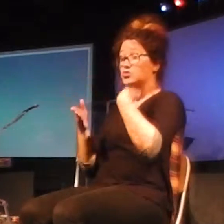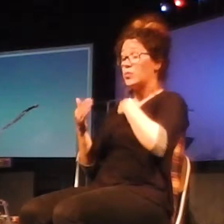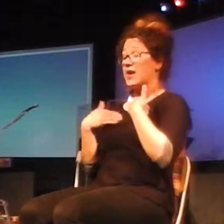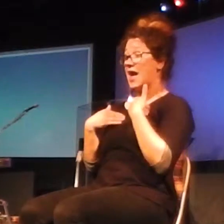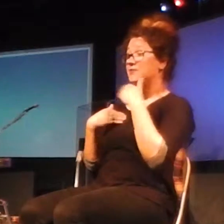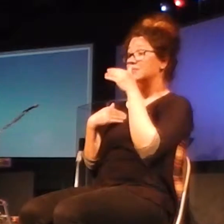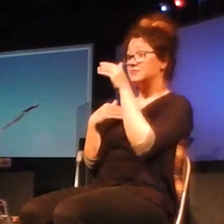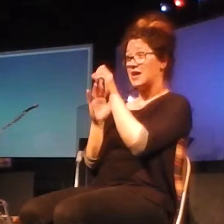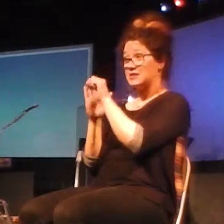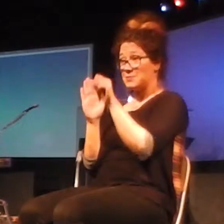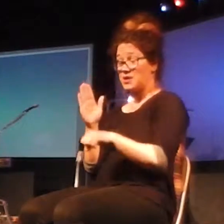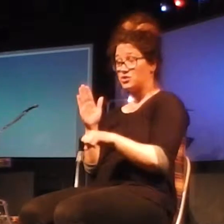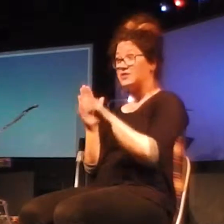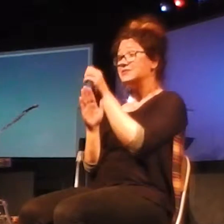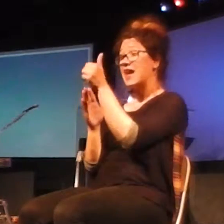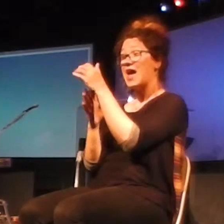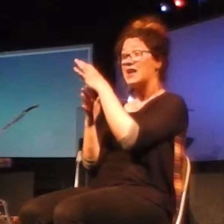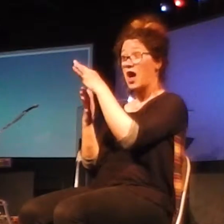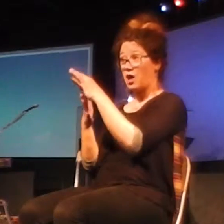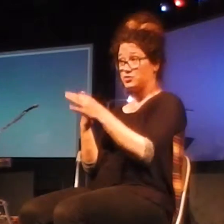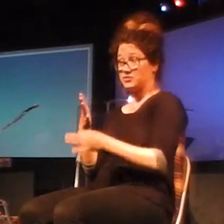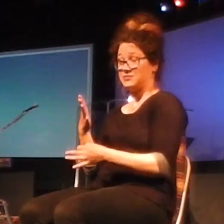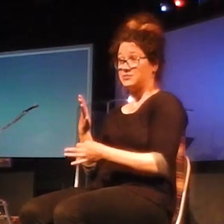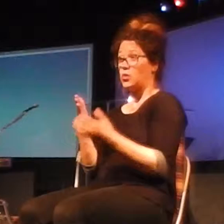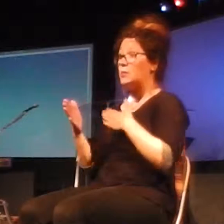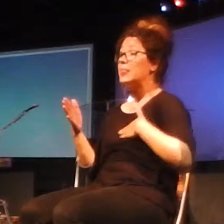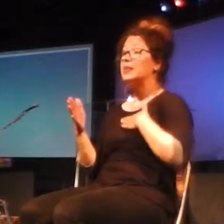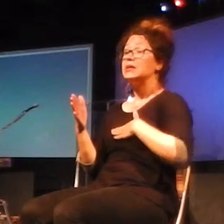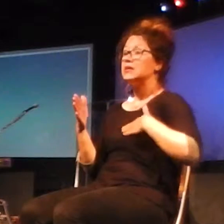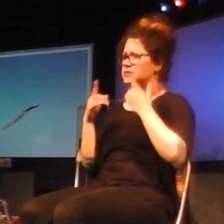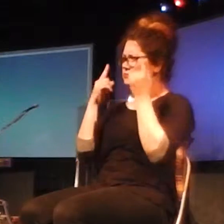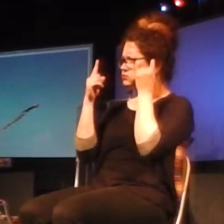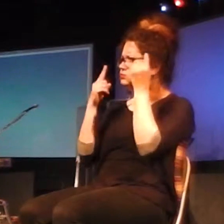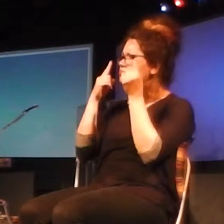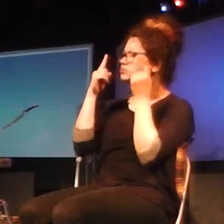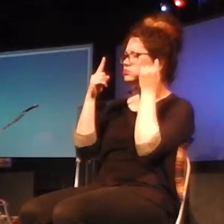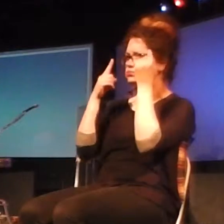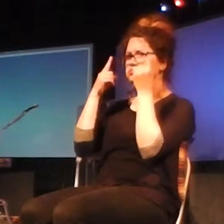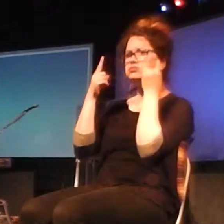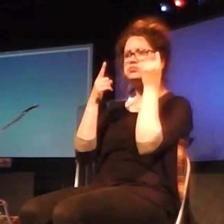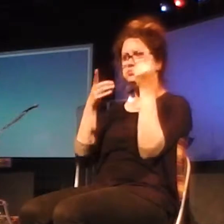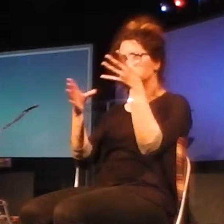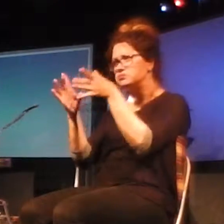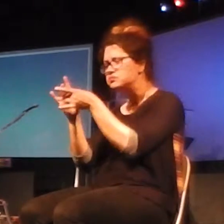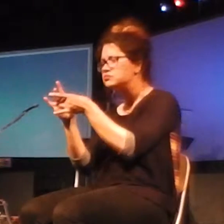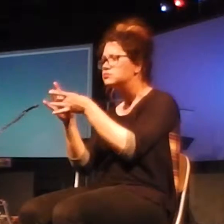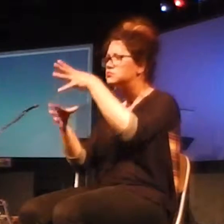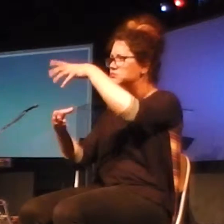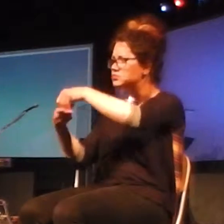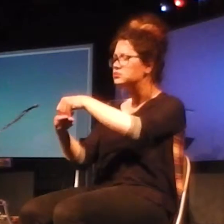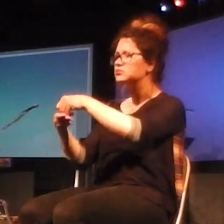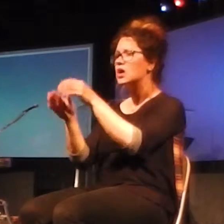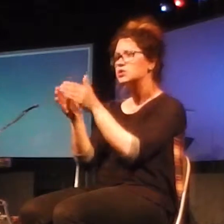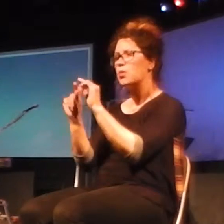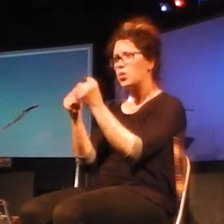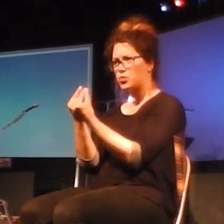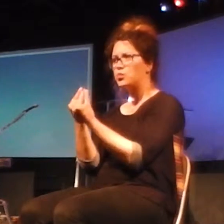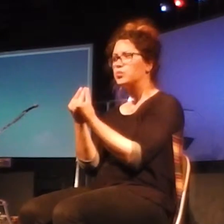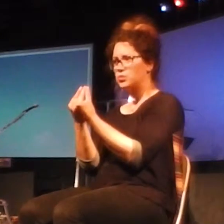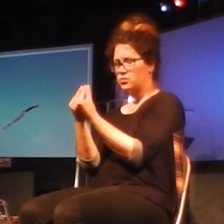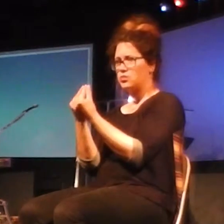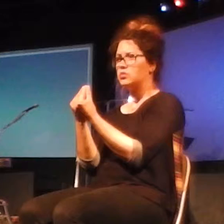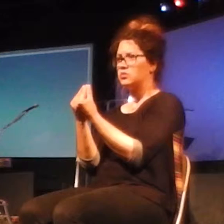10 options for. And so please take seriously getting connected in a small